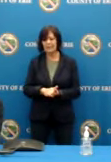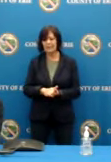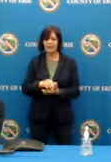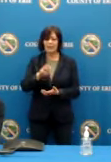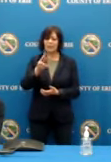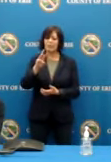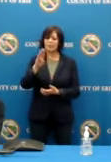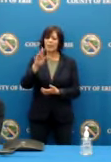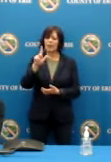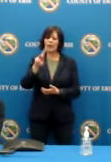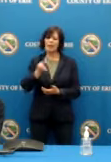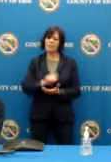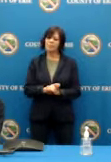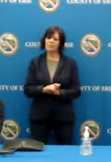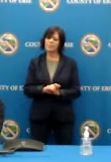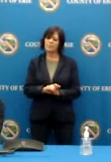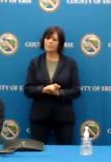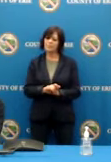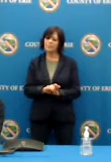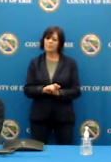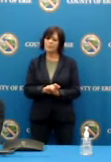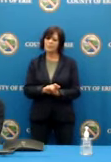WBLK, is anybody on from WBLK?